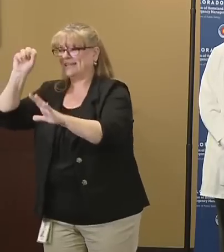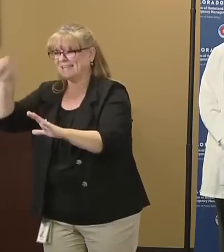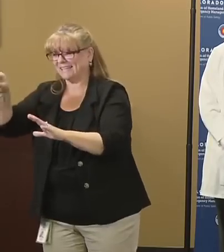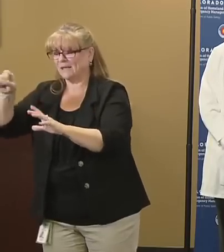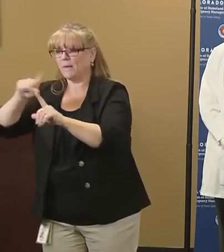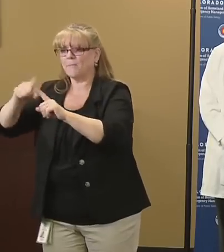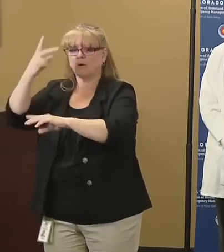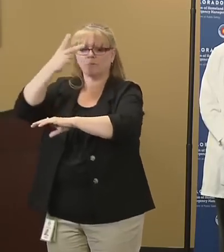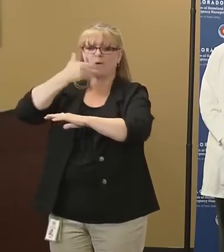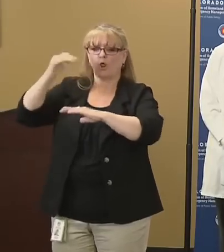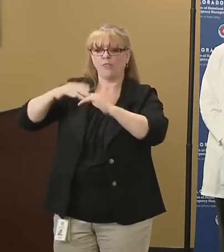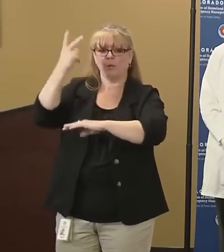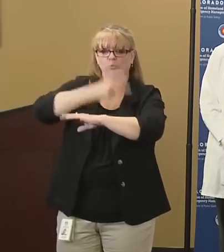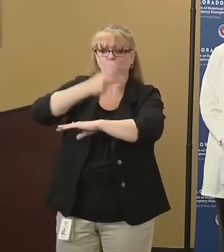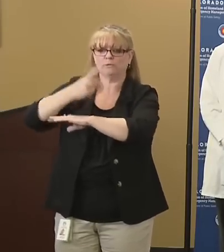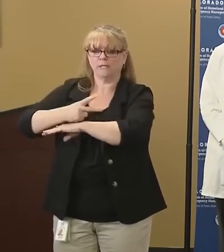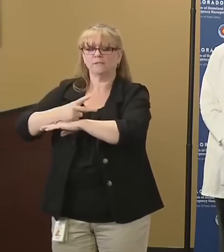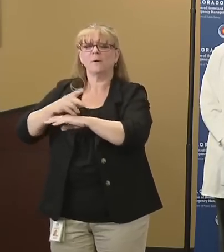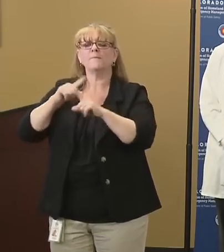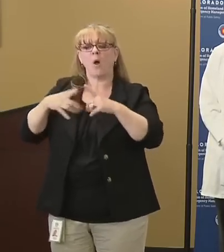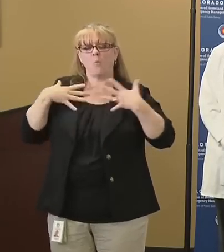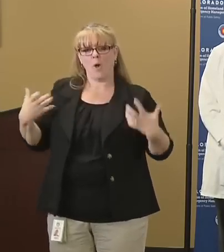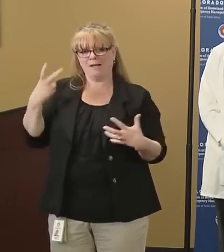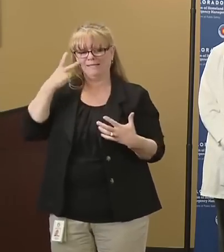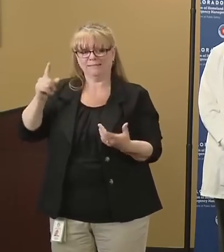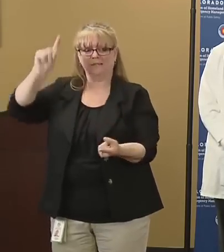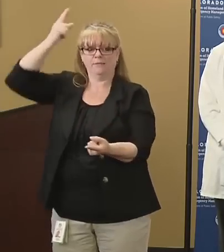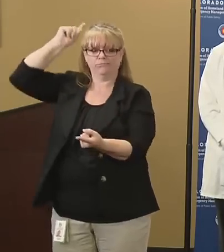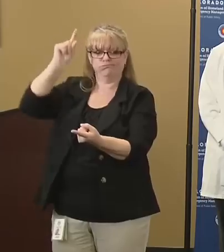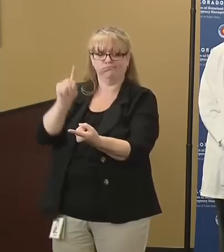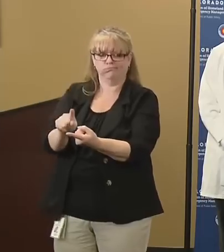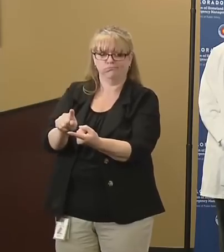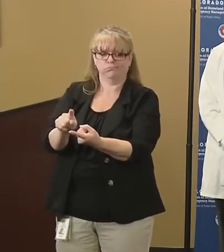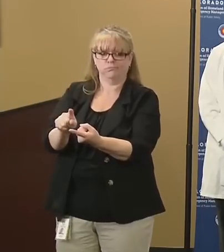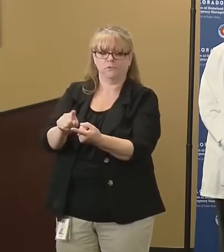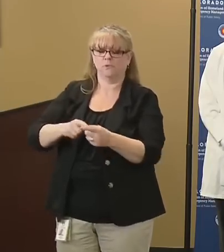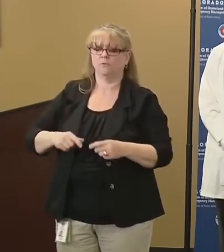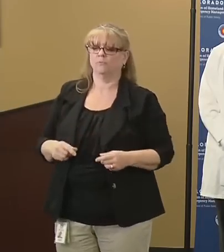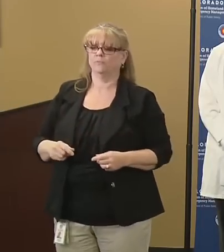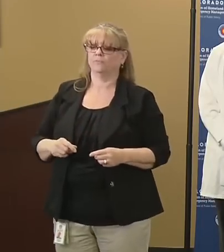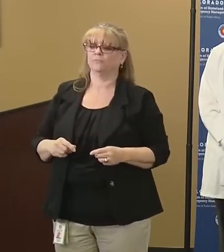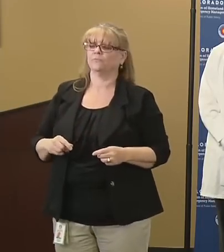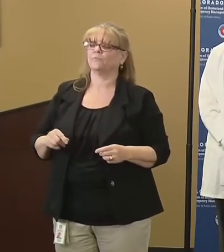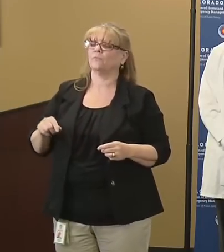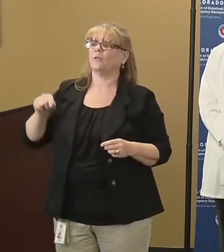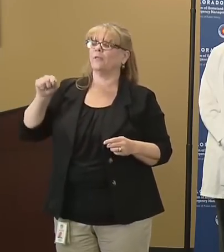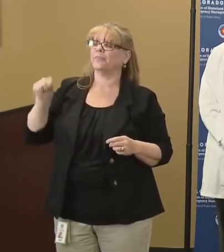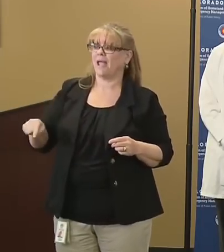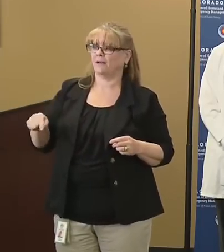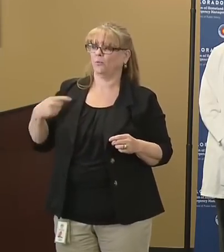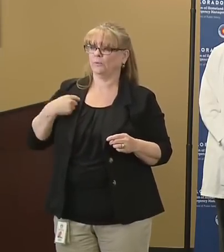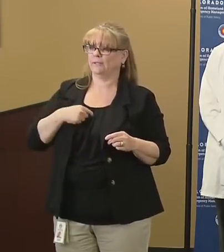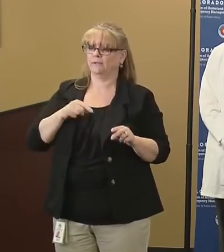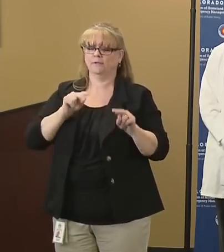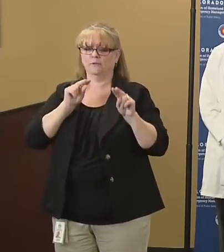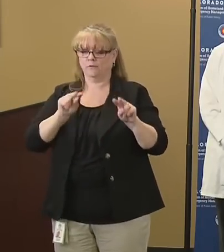what we're hoping to see with these additional steps as their impact rolls on in about a week. And we do hope that this